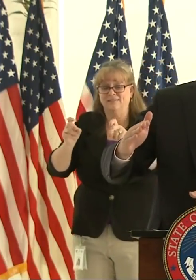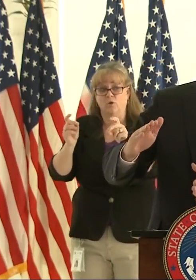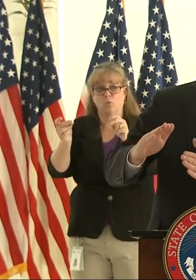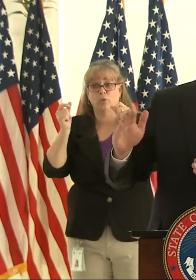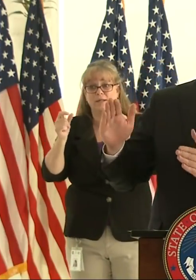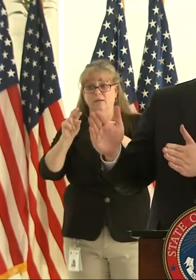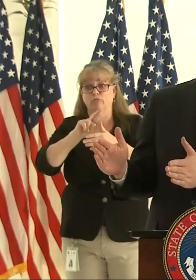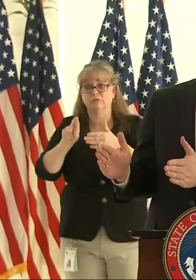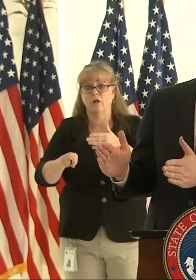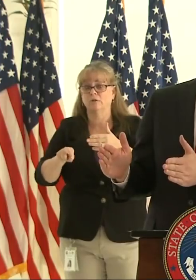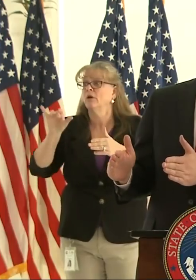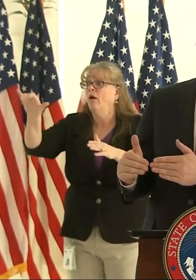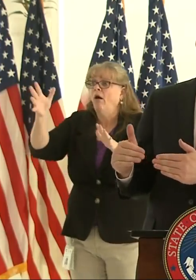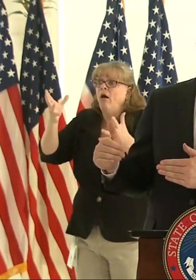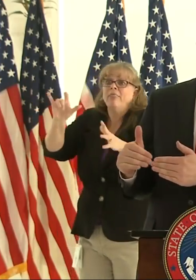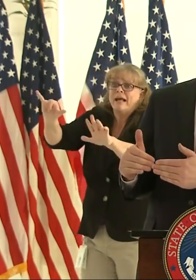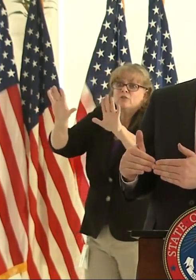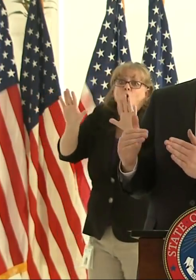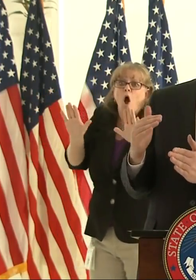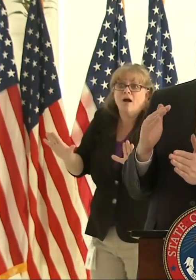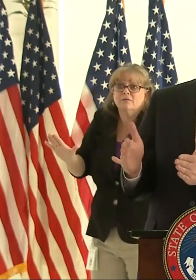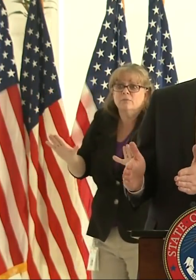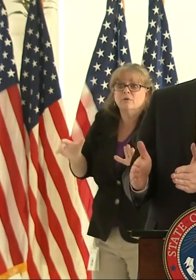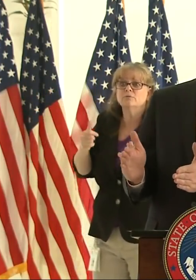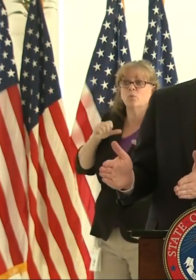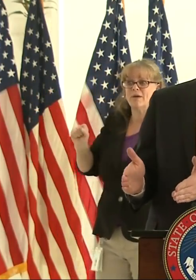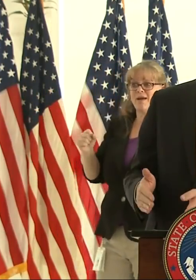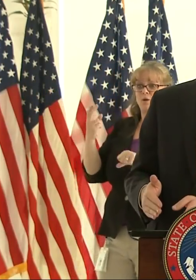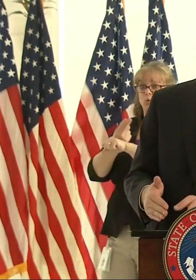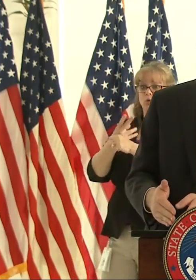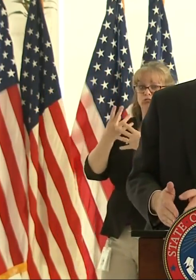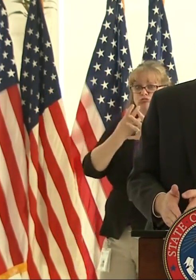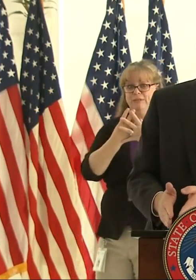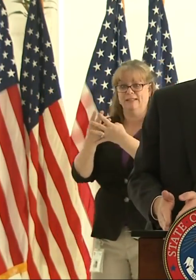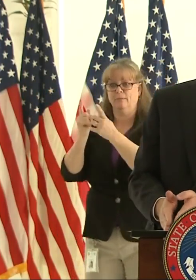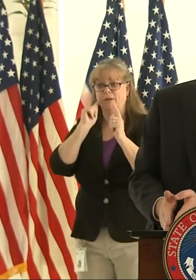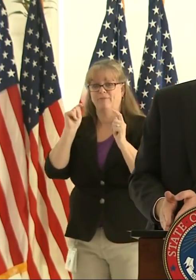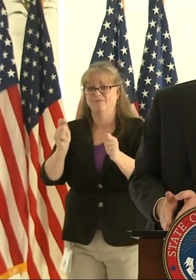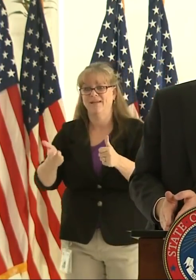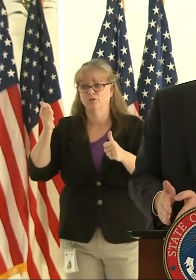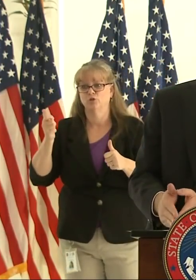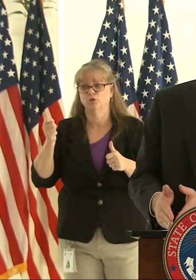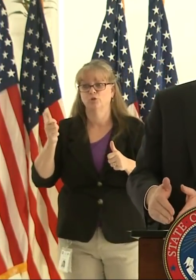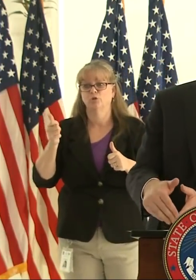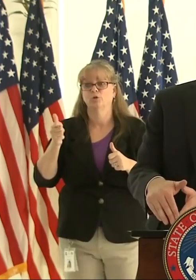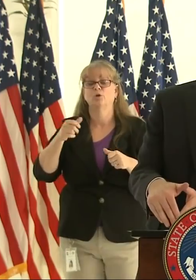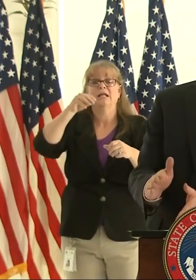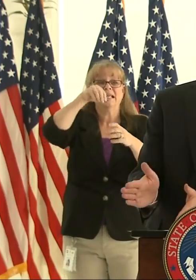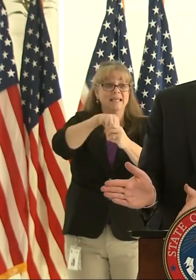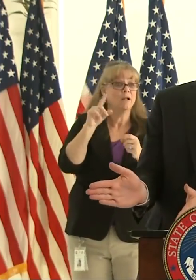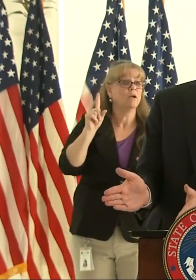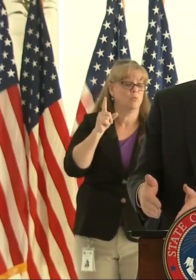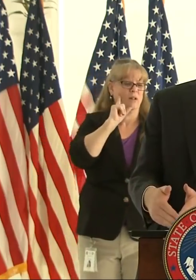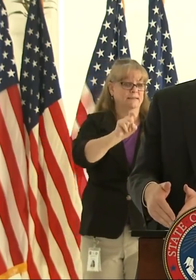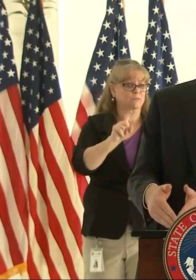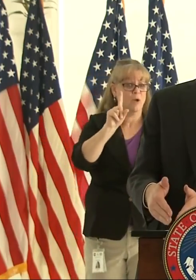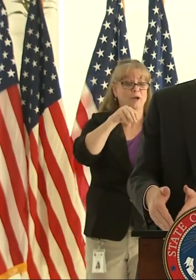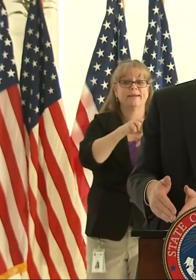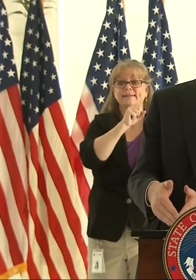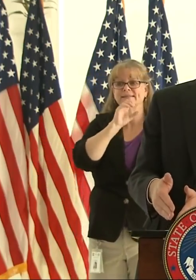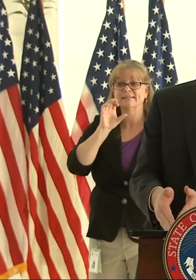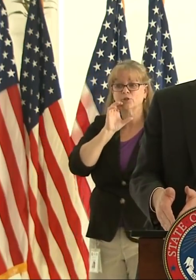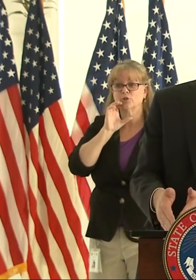it creates our ability to use it to screen employees at like senior centers, as an example. 2 limitations on it. One, it generally believed to have a